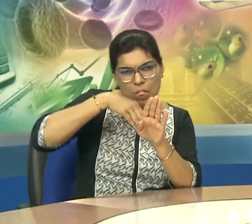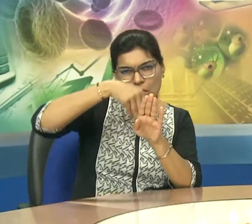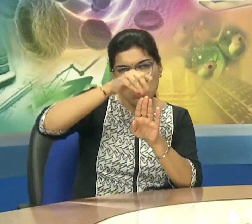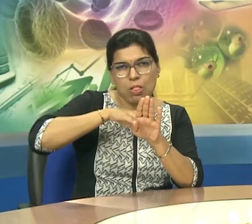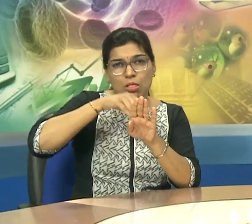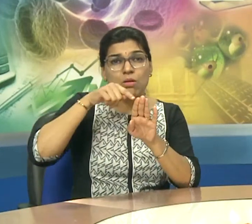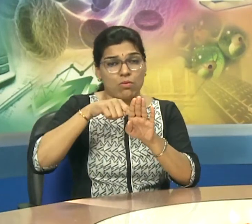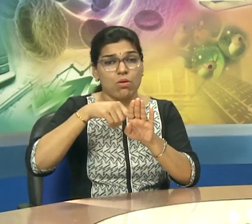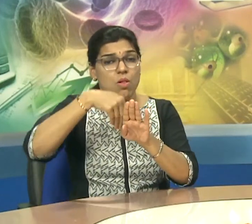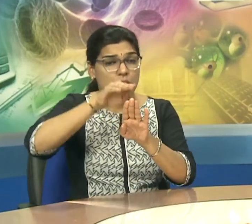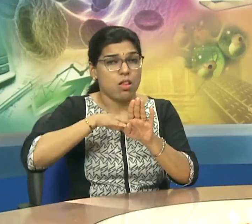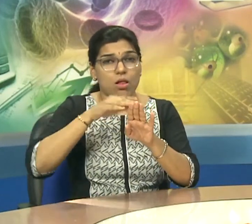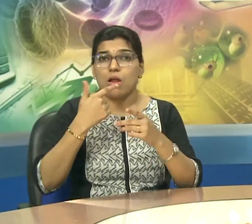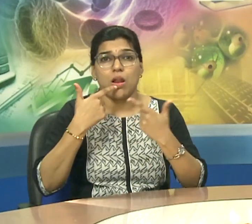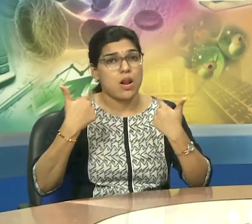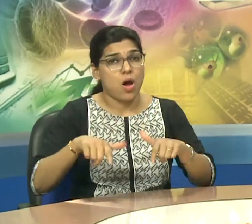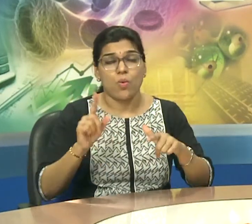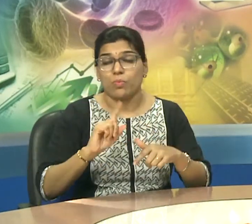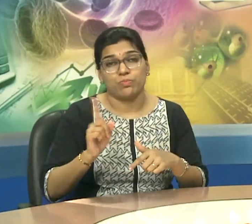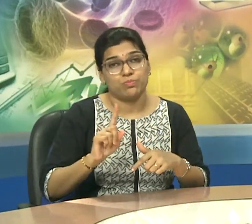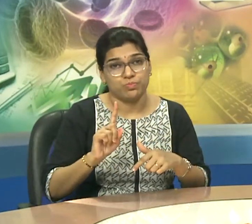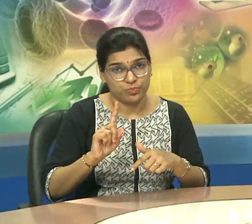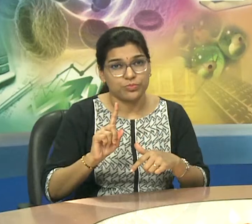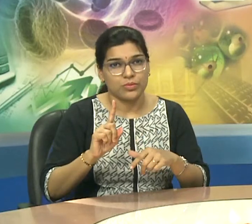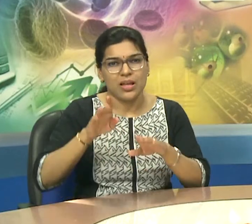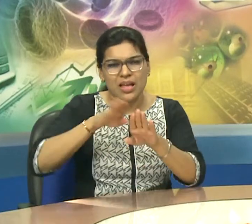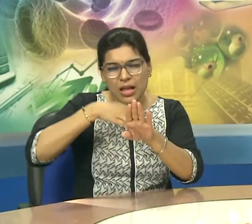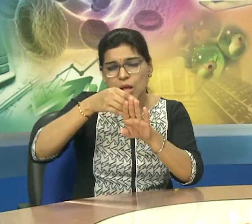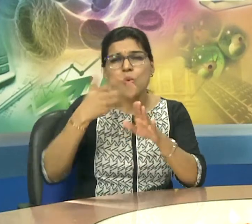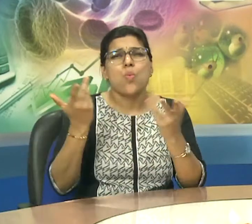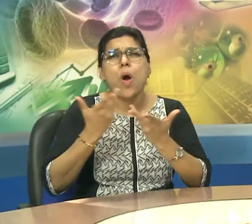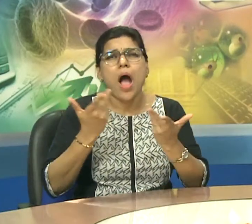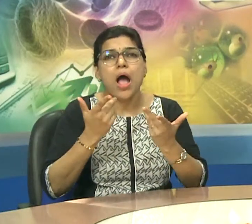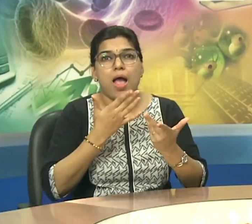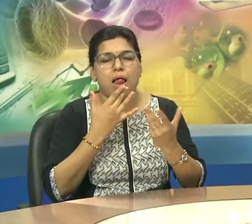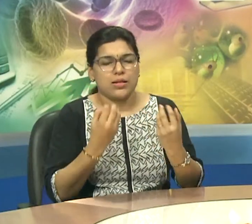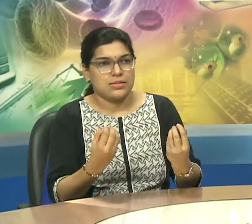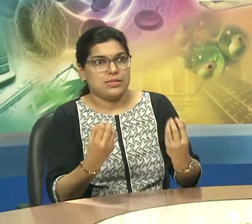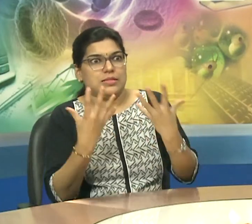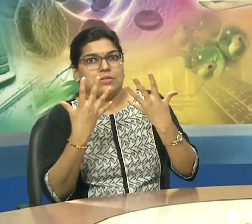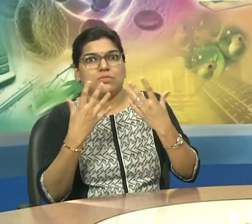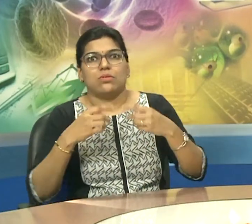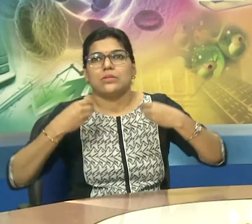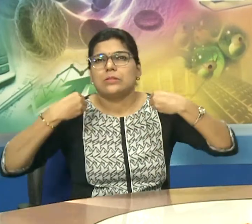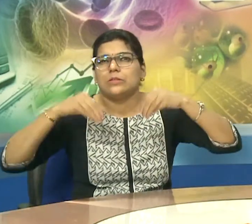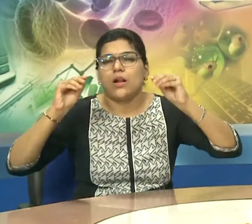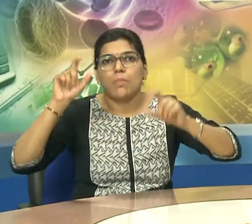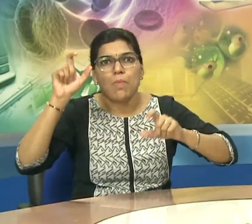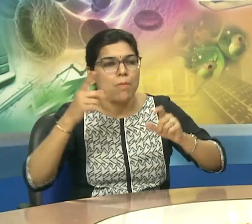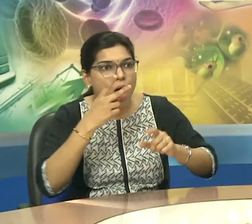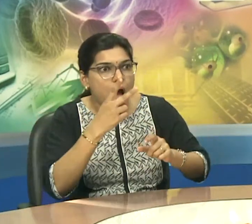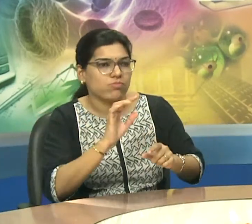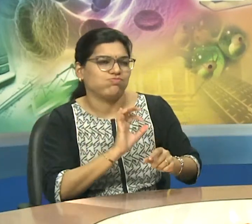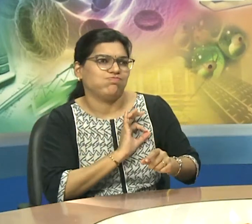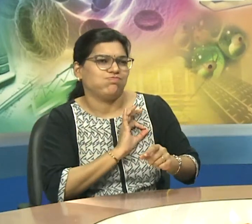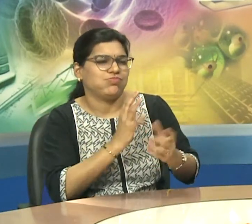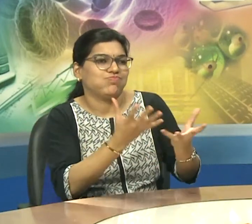color the birds as it was done by the bird seller in the story to make them look more colorful and